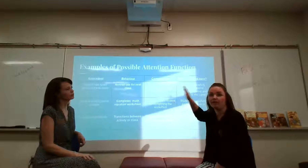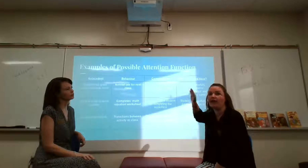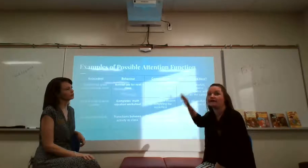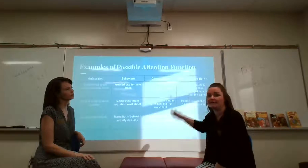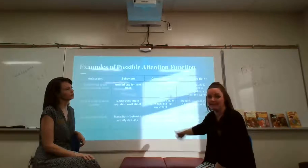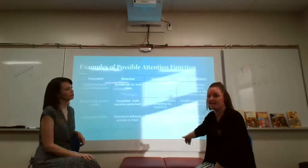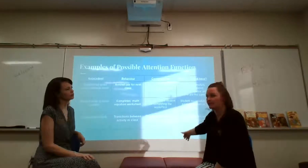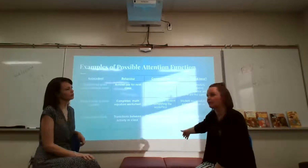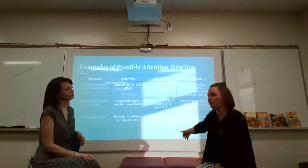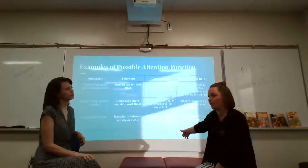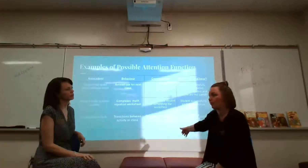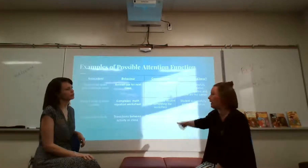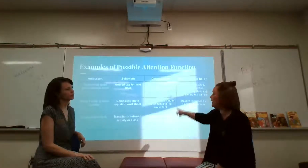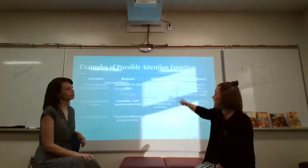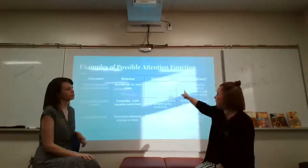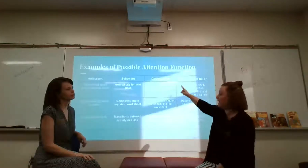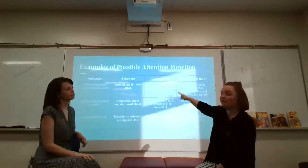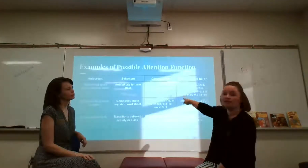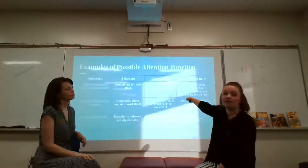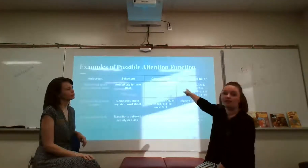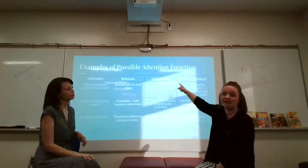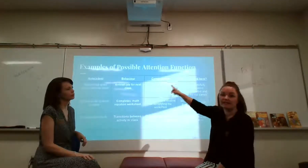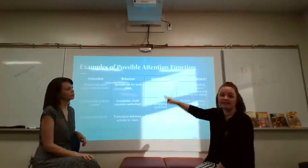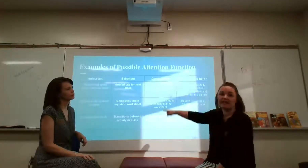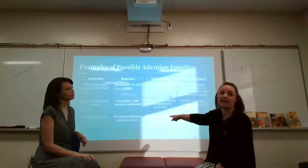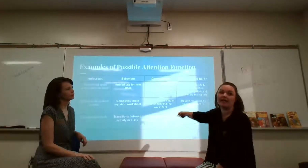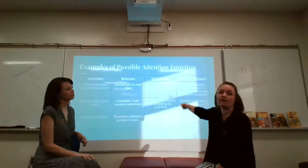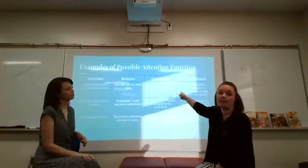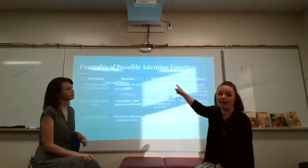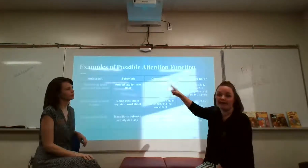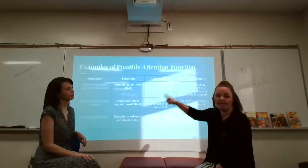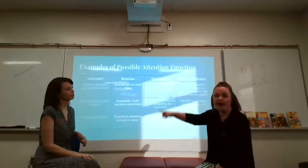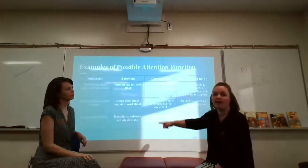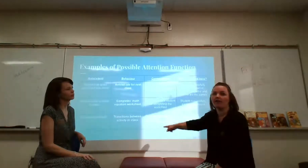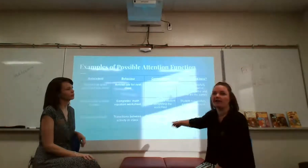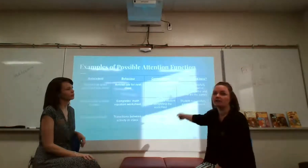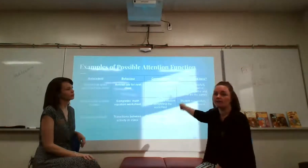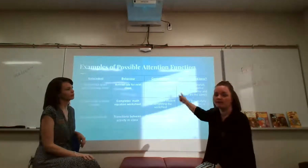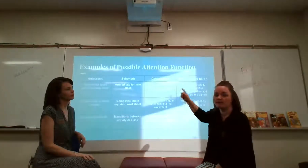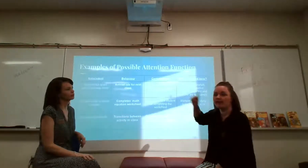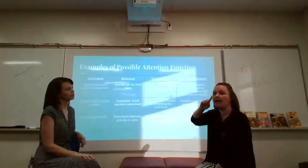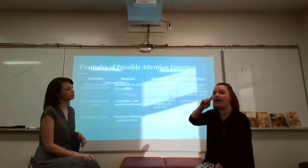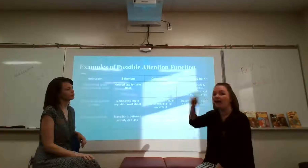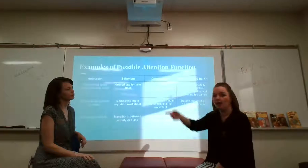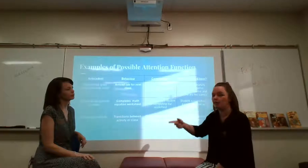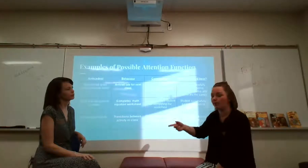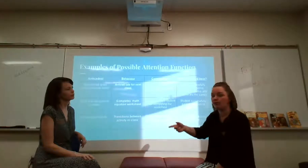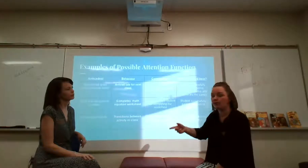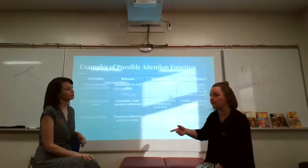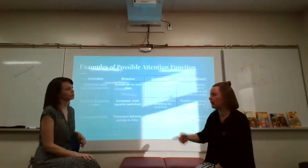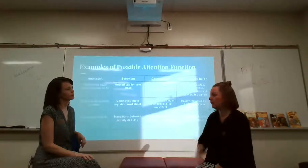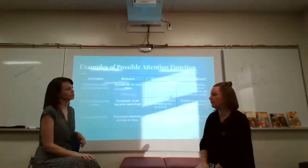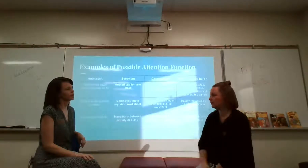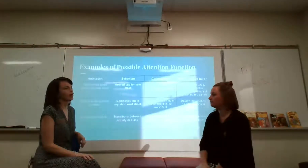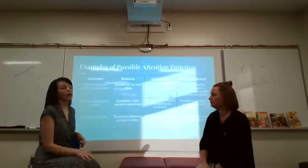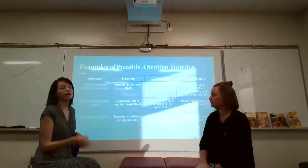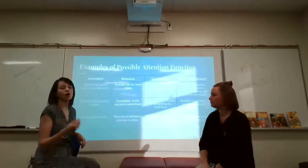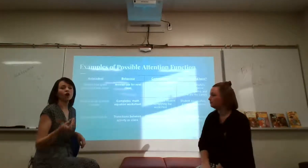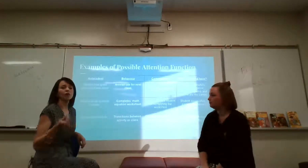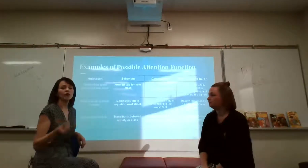has decreased or went away. But if you're noticing the same repetitive pattern, that's when we start to say, how are we reinforcing that? And all behavior